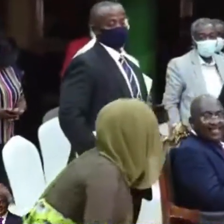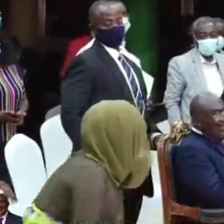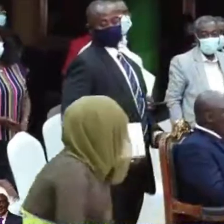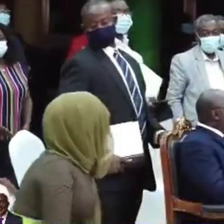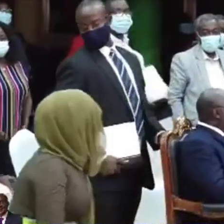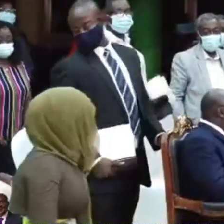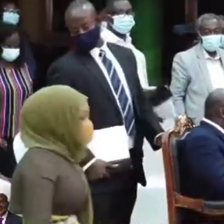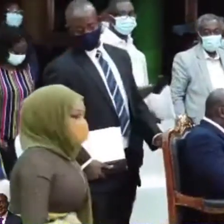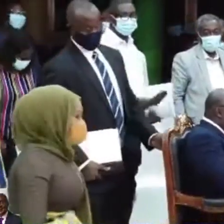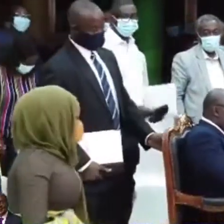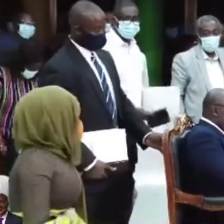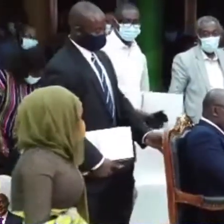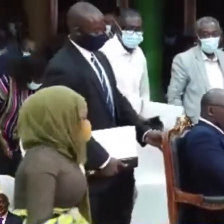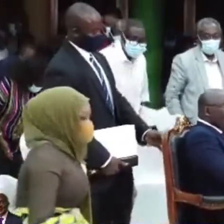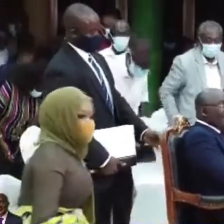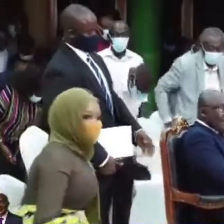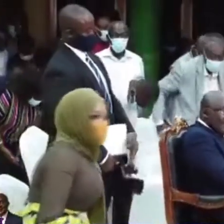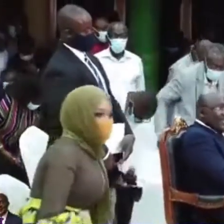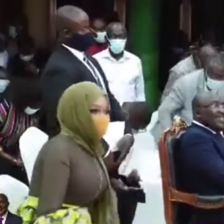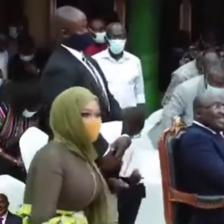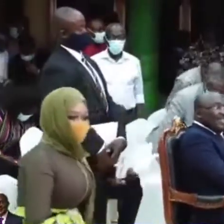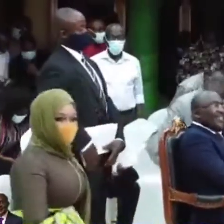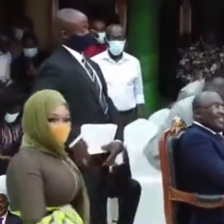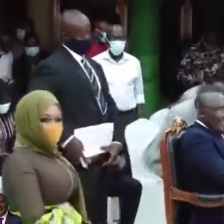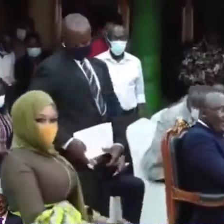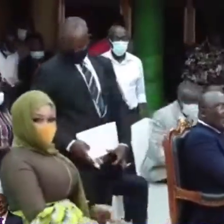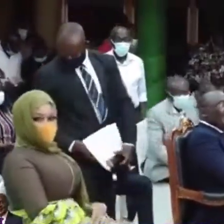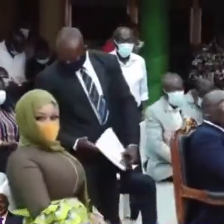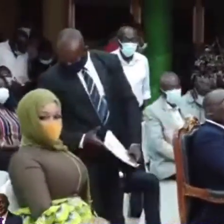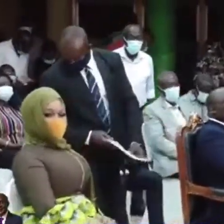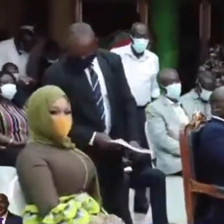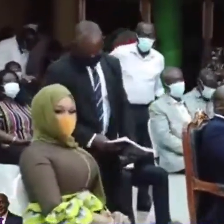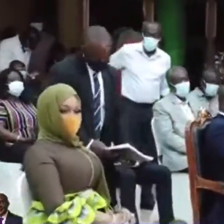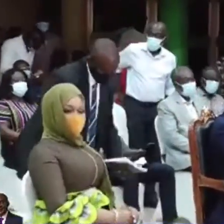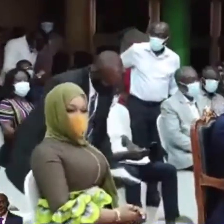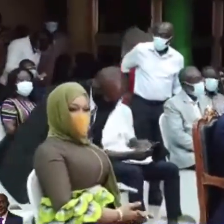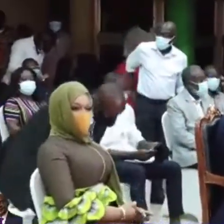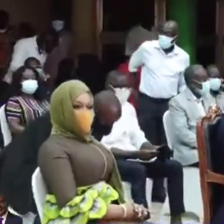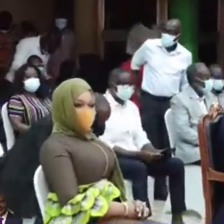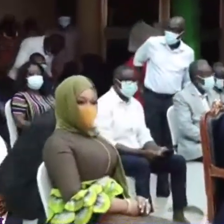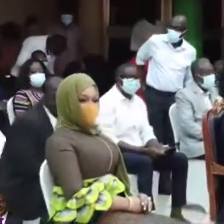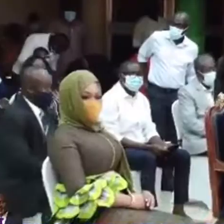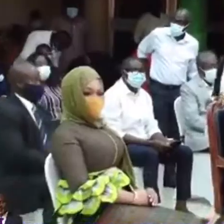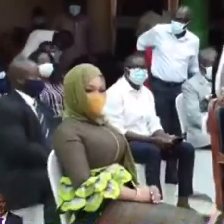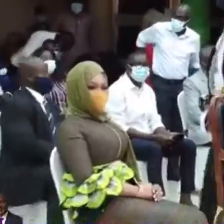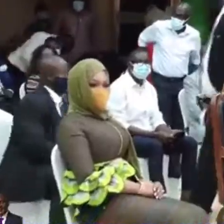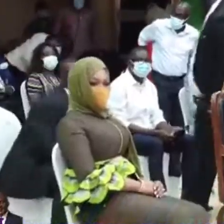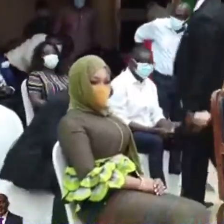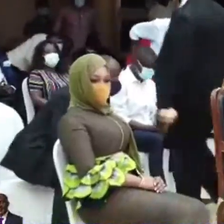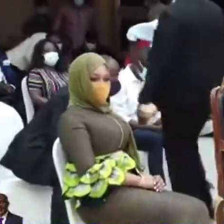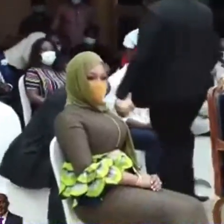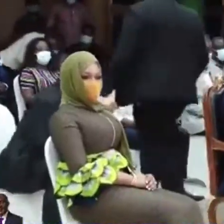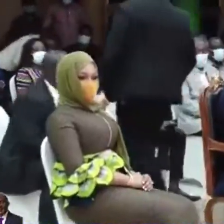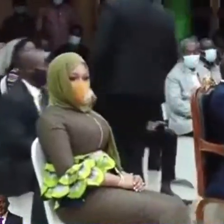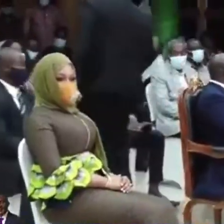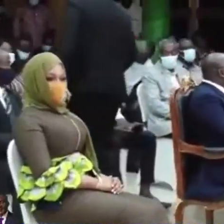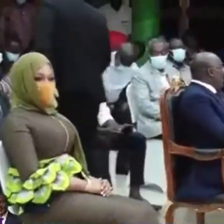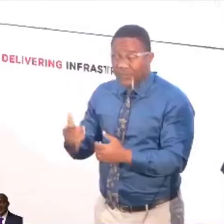Thank you very much. Thank you very much, Your Excellency, the Vice President of the